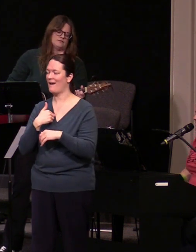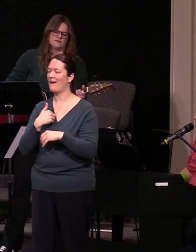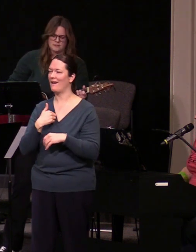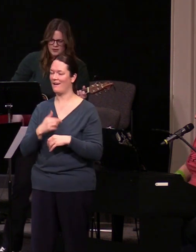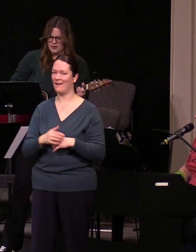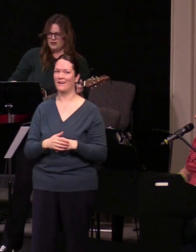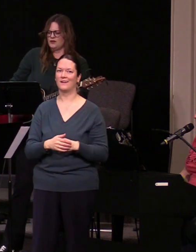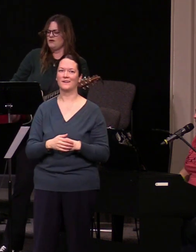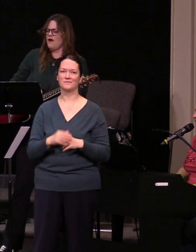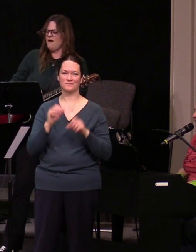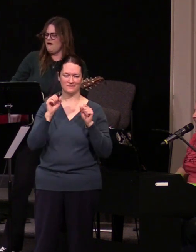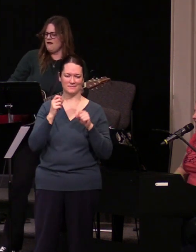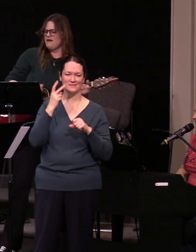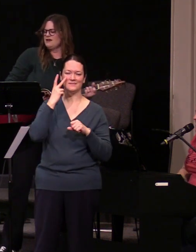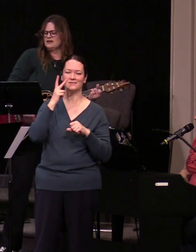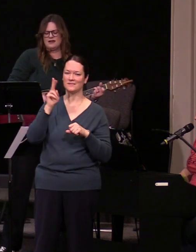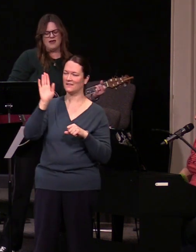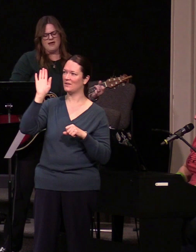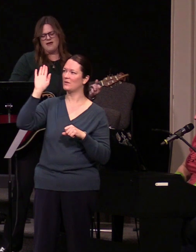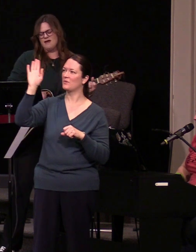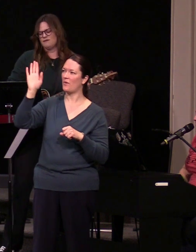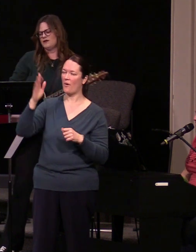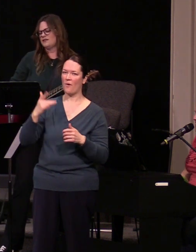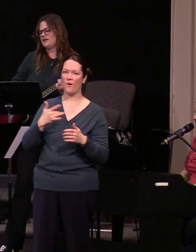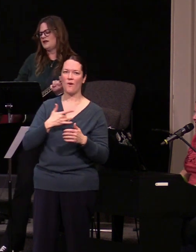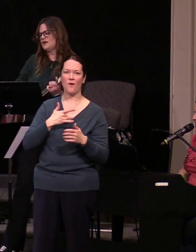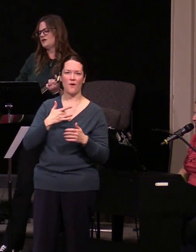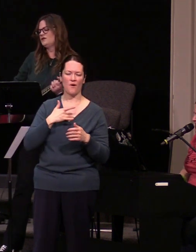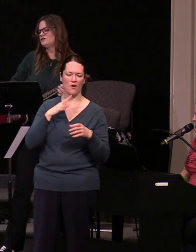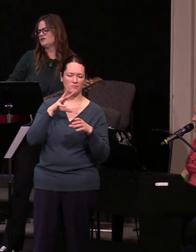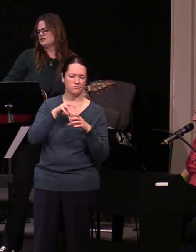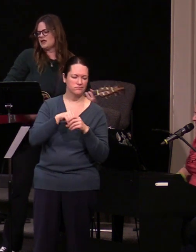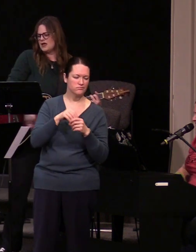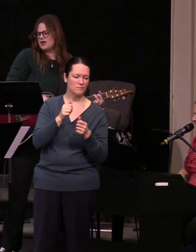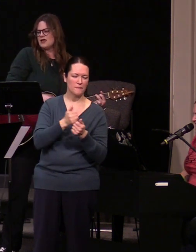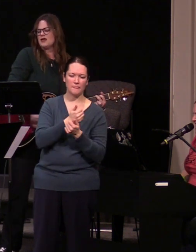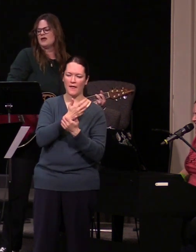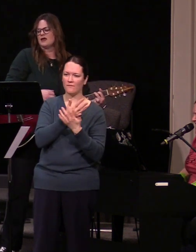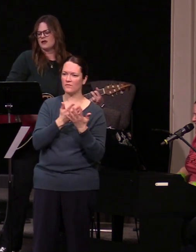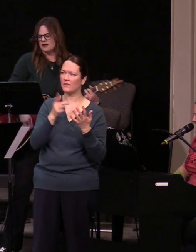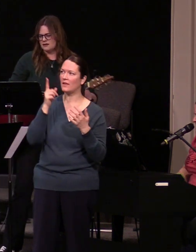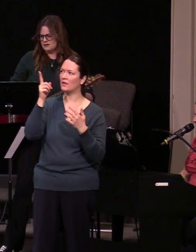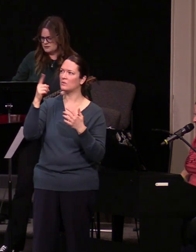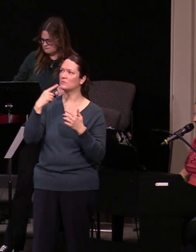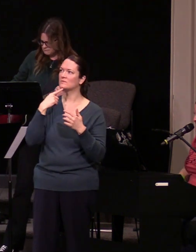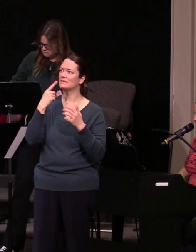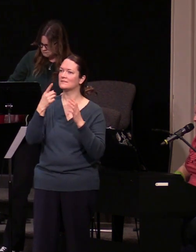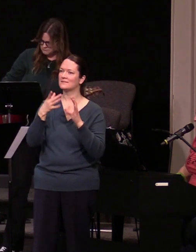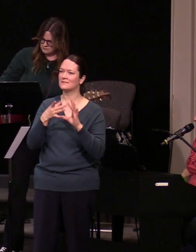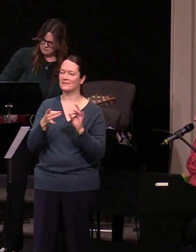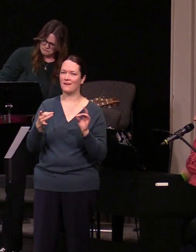I can see your heart in everything you say.